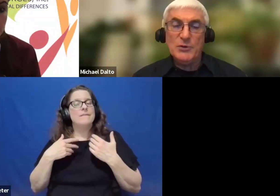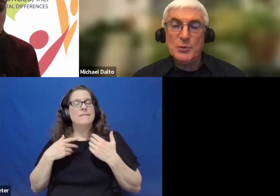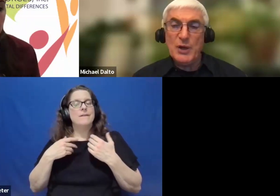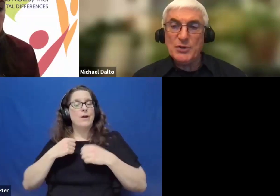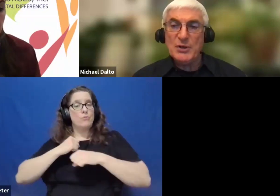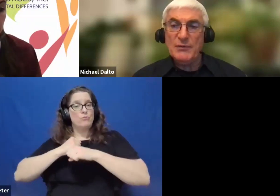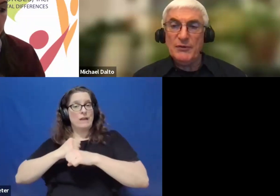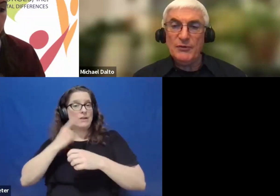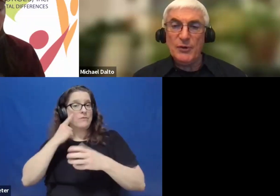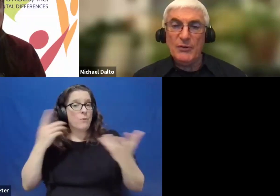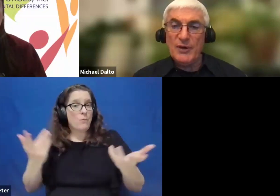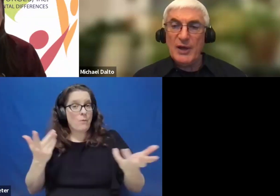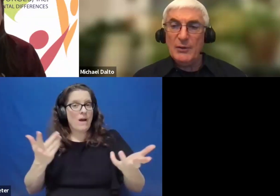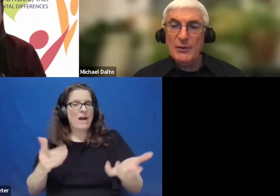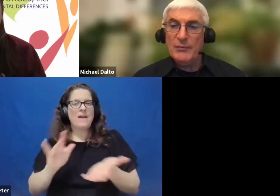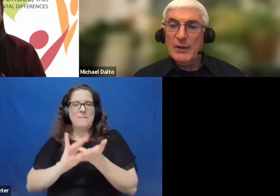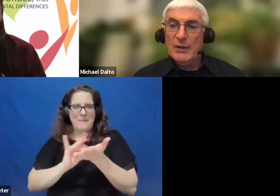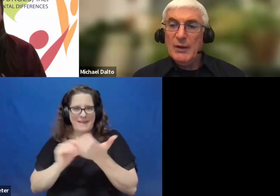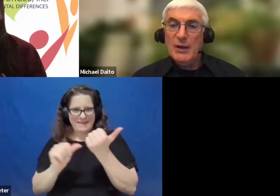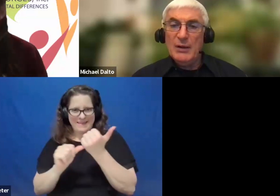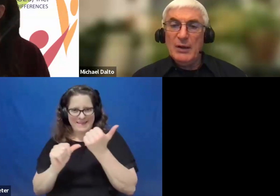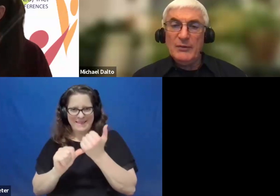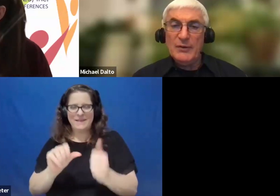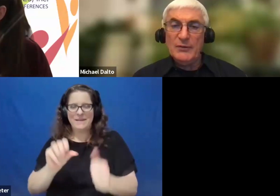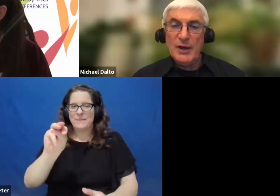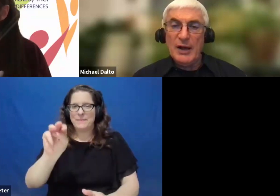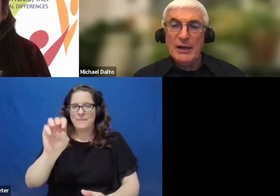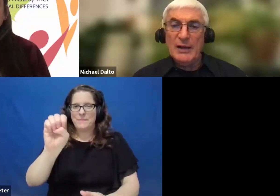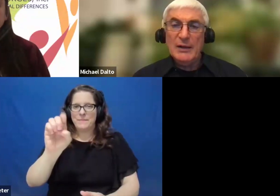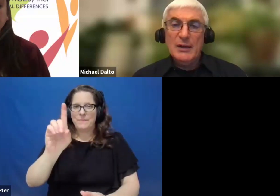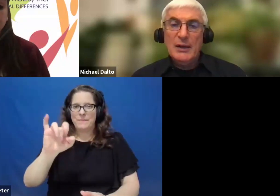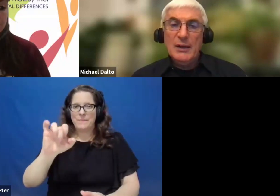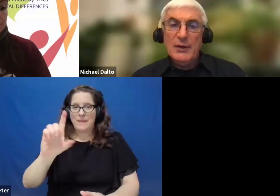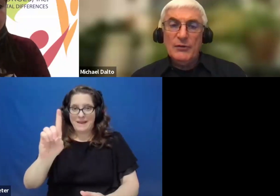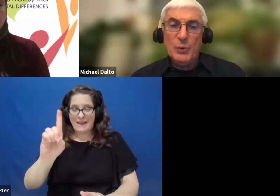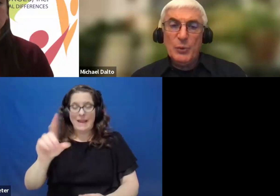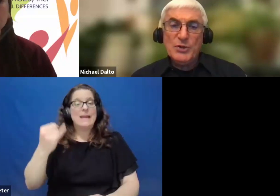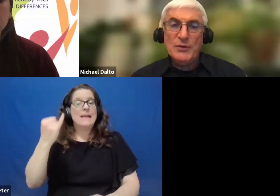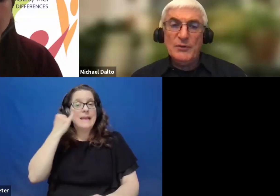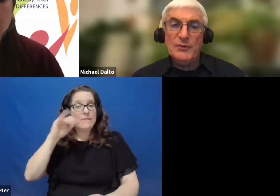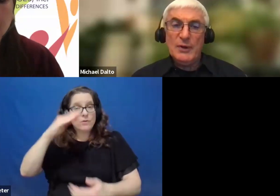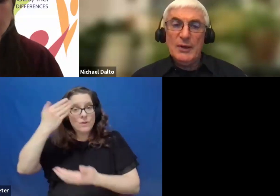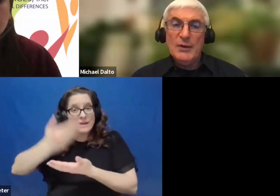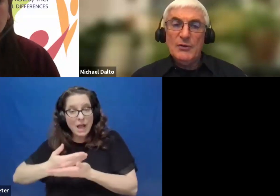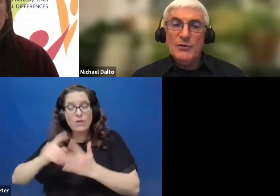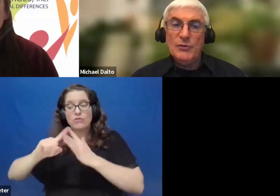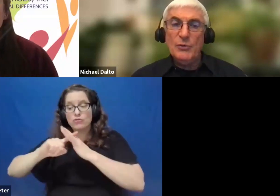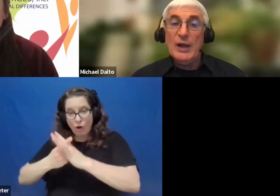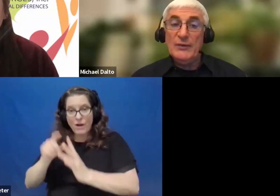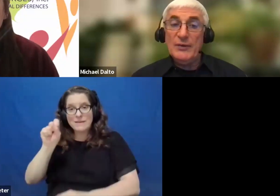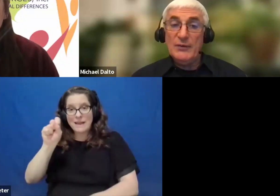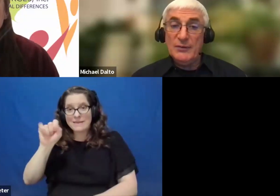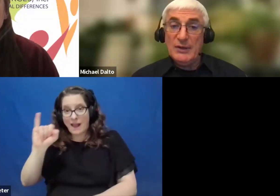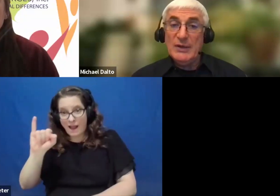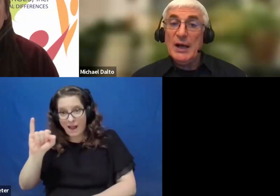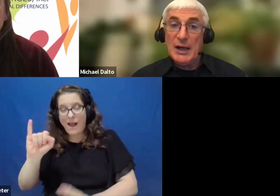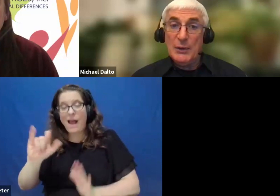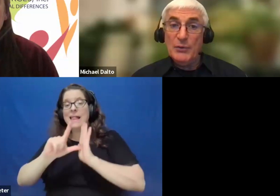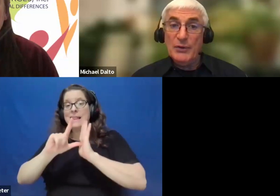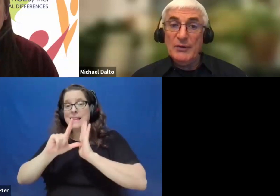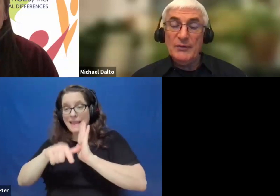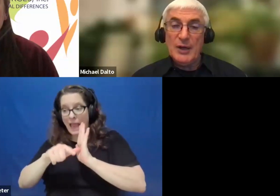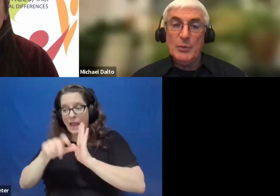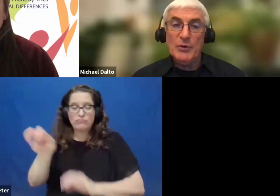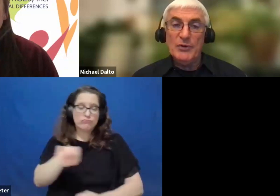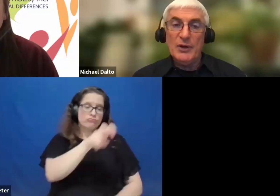that situation. If he starts out on SSI, then switches to SSDI,